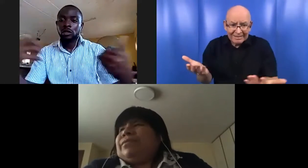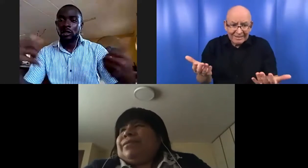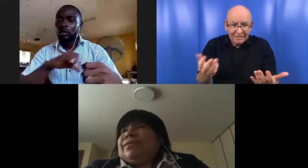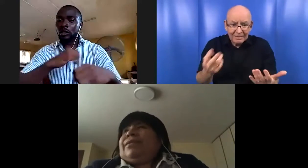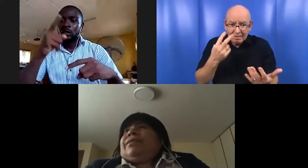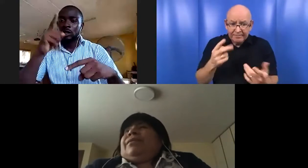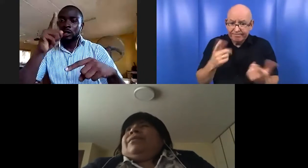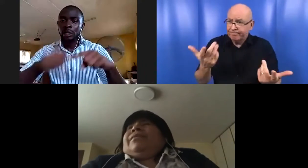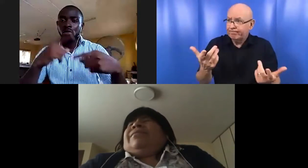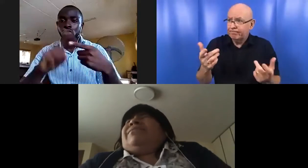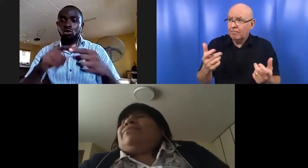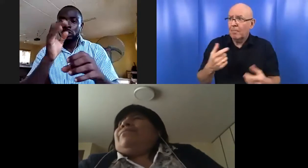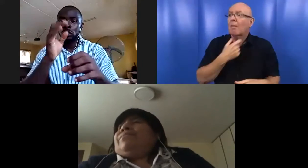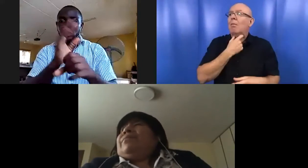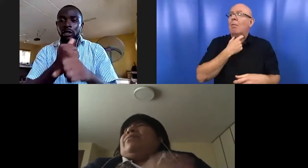medication.